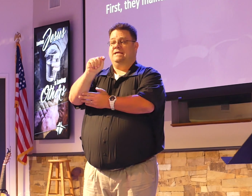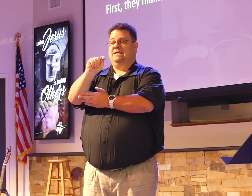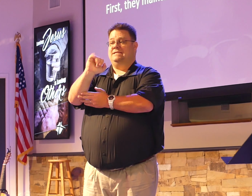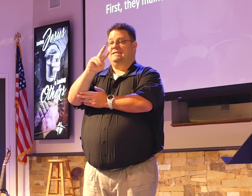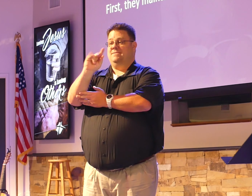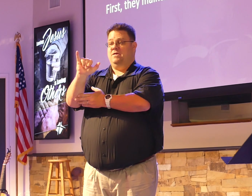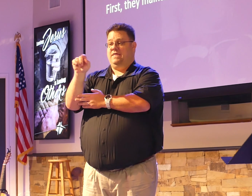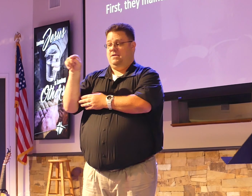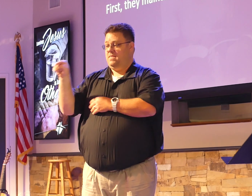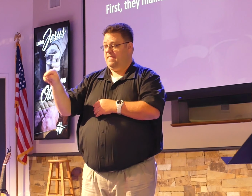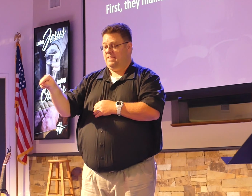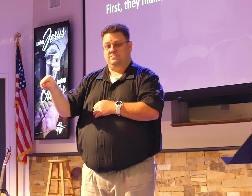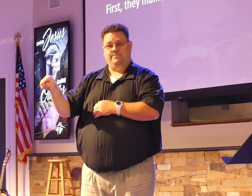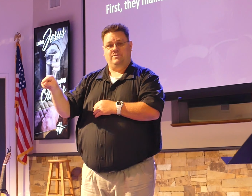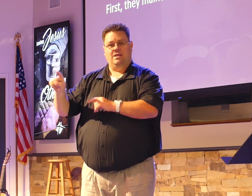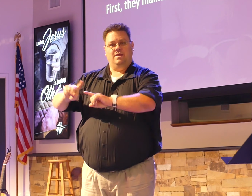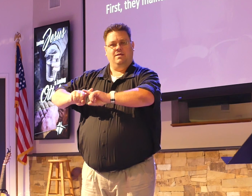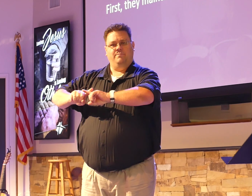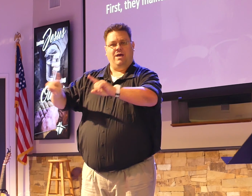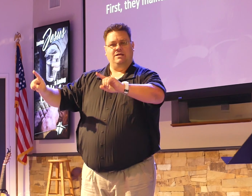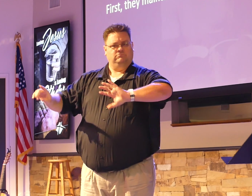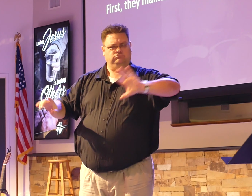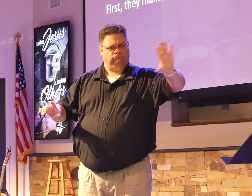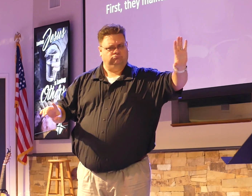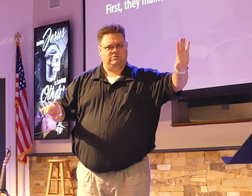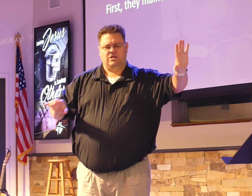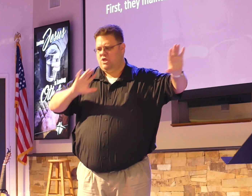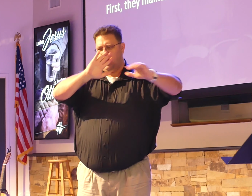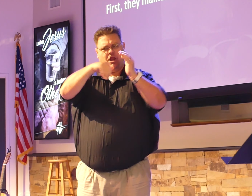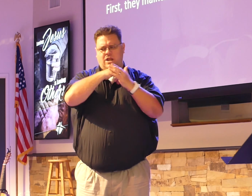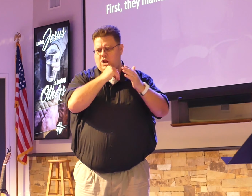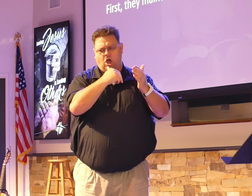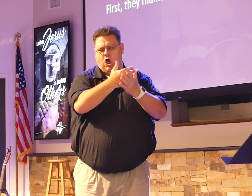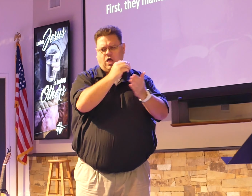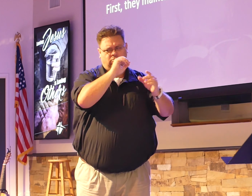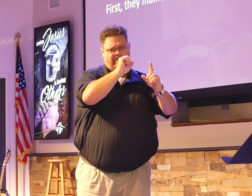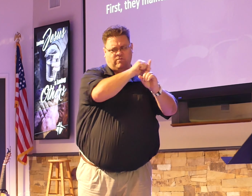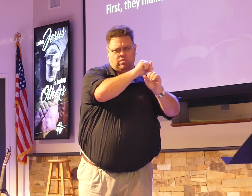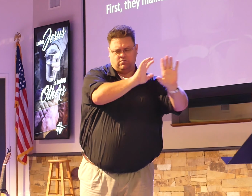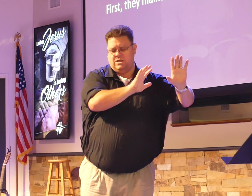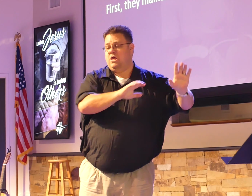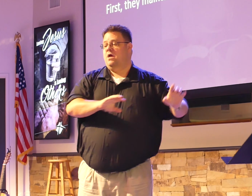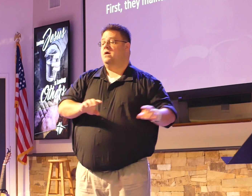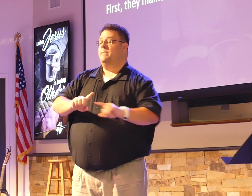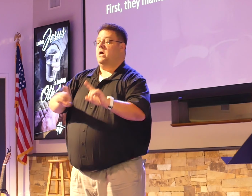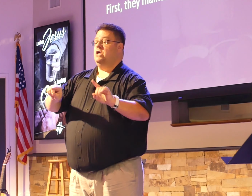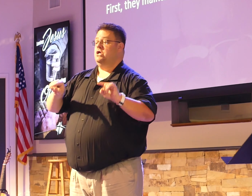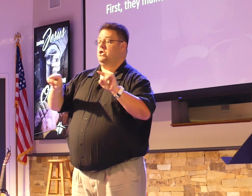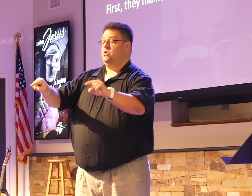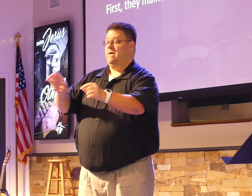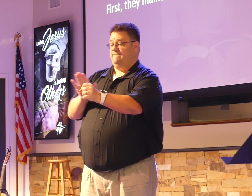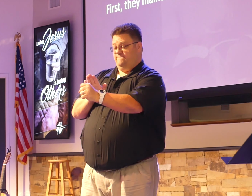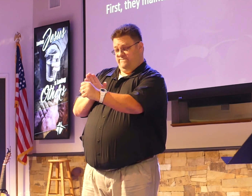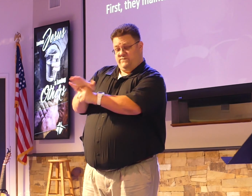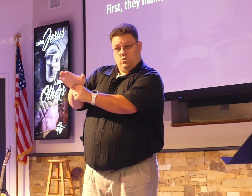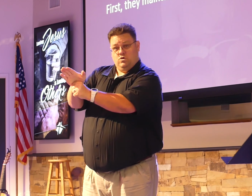but, in other words, they're not all like these religious scammers. He says, but, you have fully known my